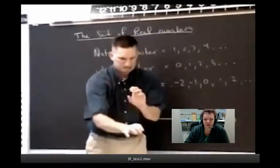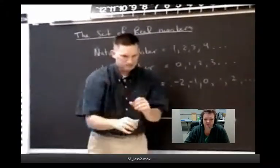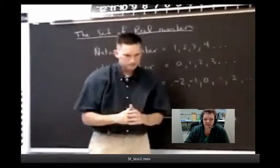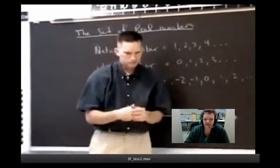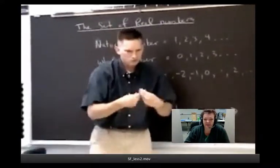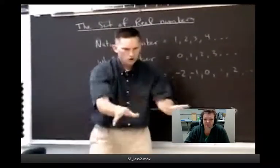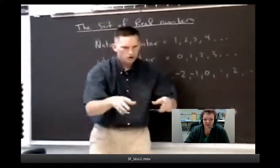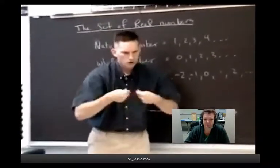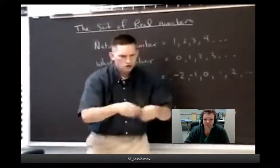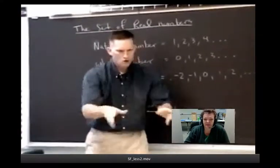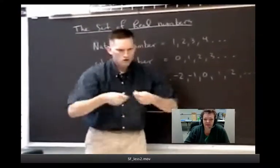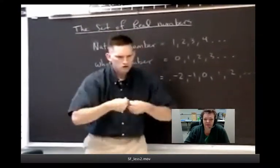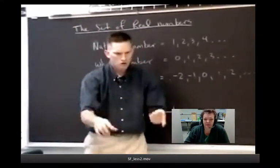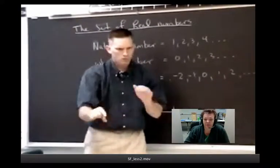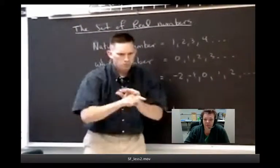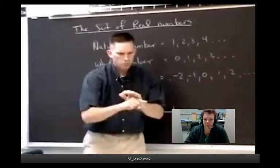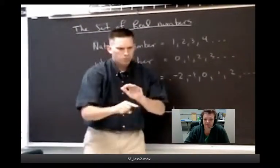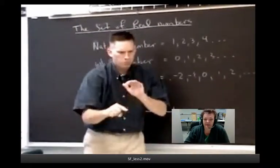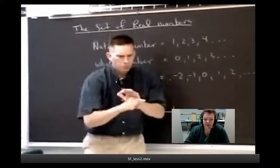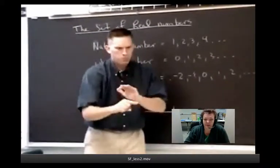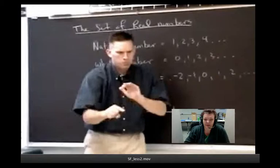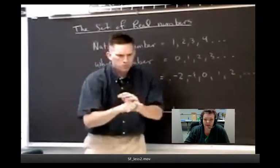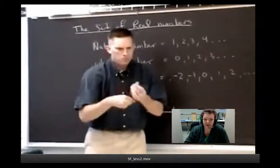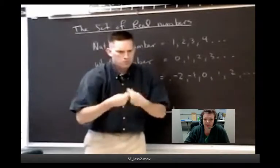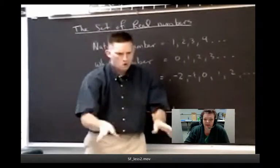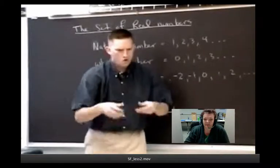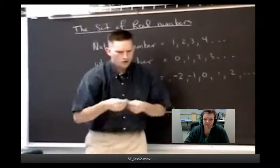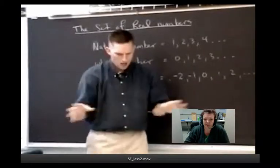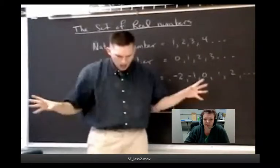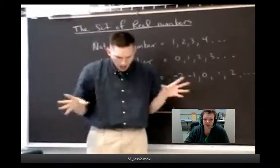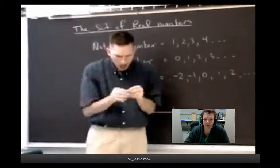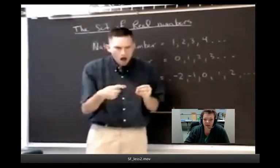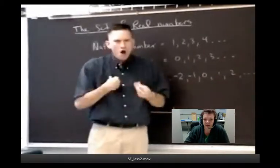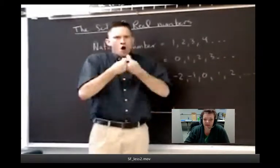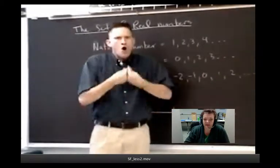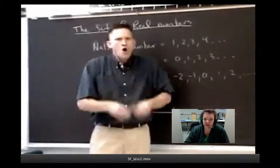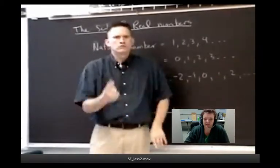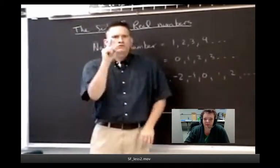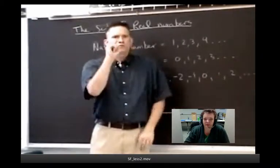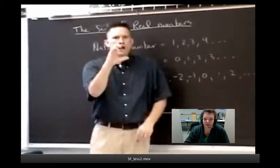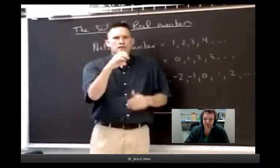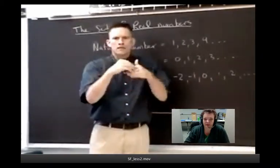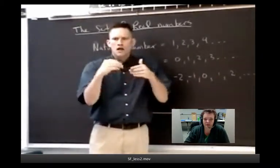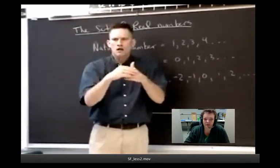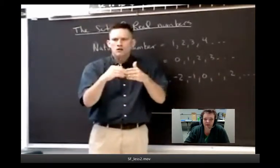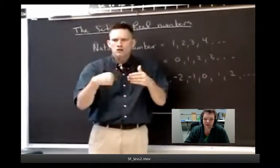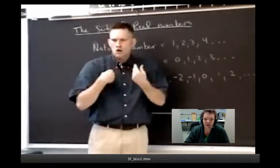So an example of this is like if someone's gambling and they bet a lot of money and they just keep losing and losing,